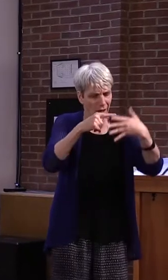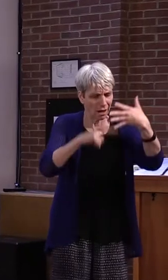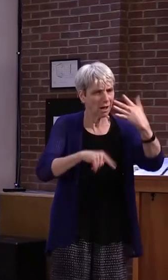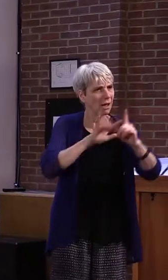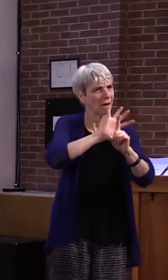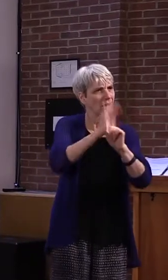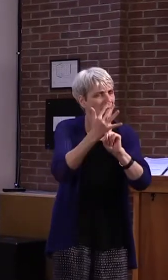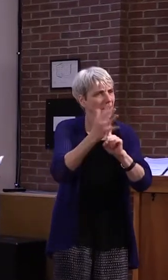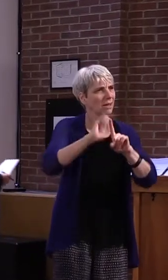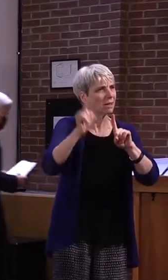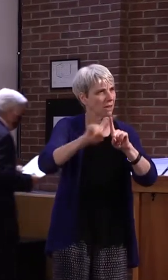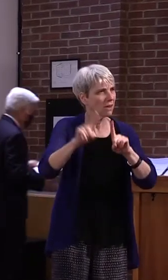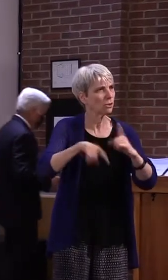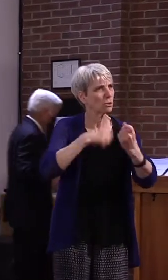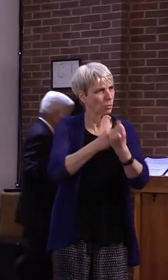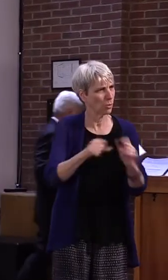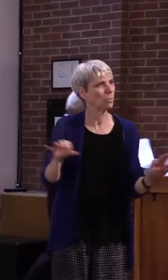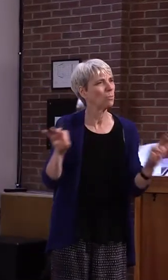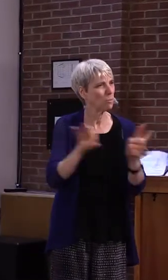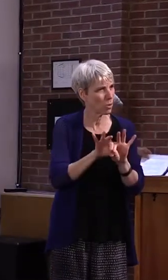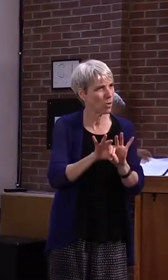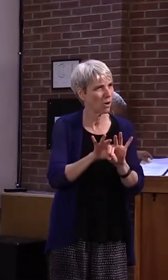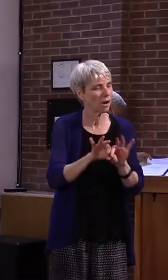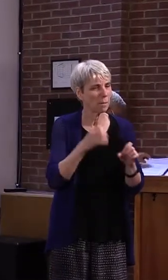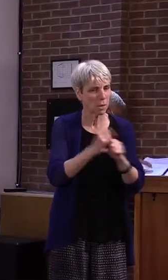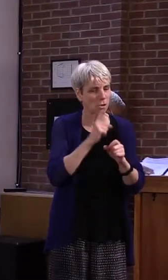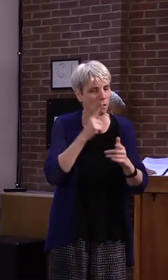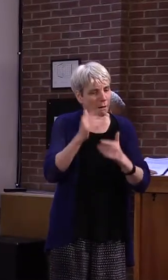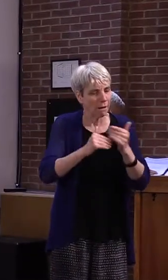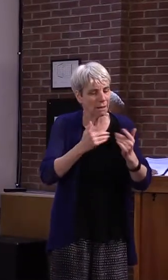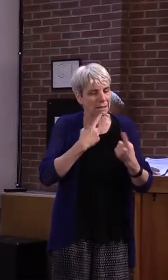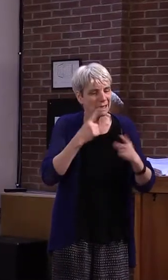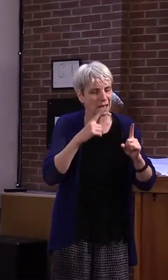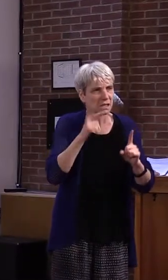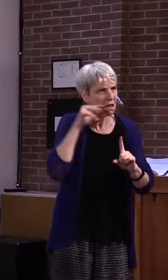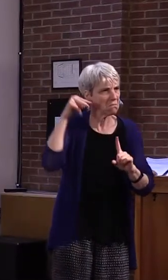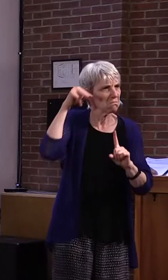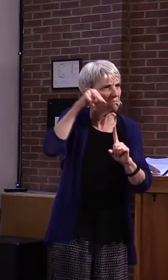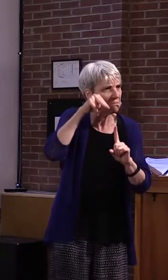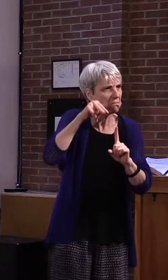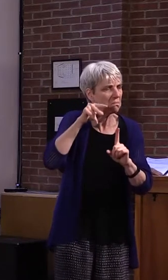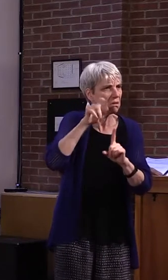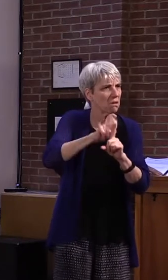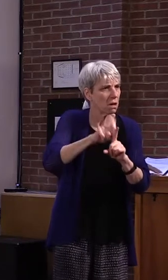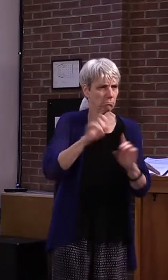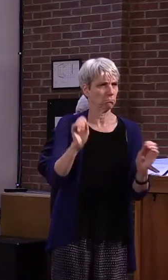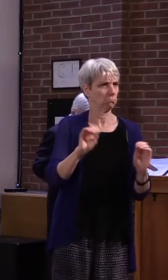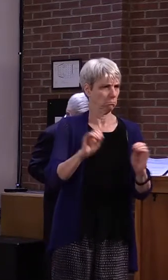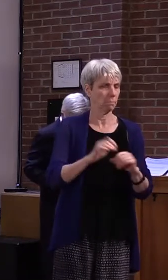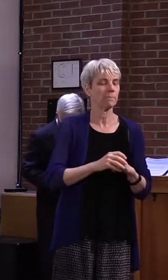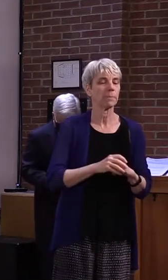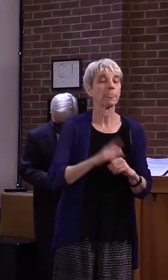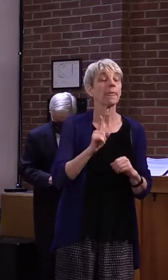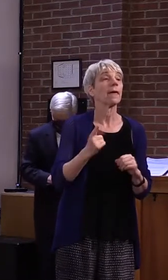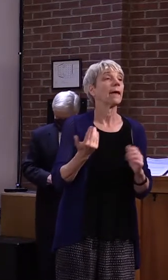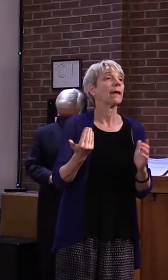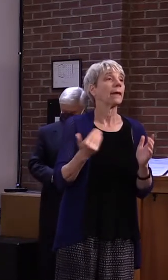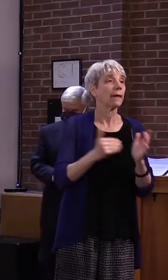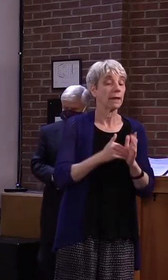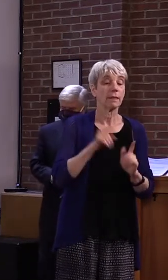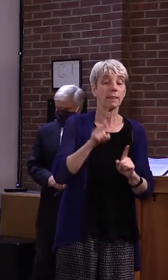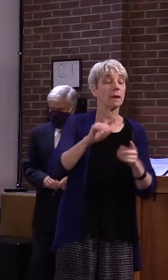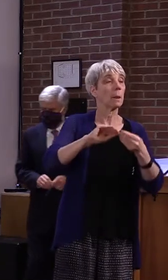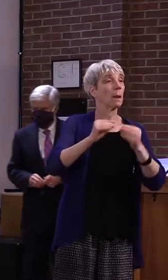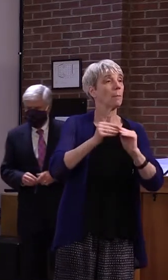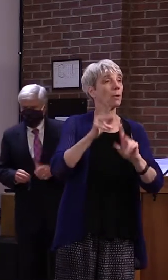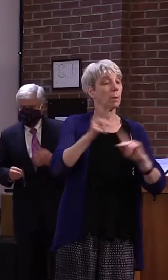of crisis or need, rather than it being an enforcement issue. It is, as far as we know, a relatively small